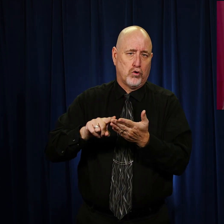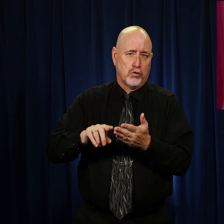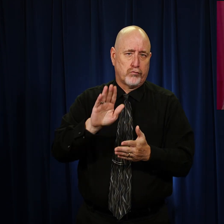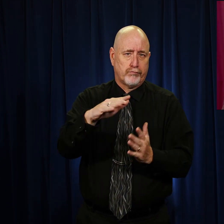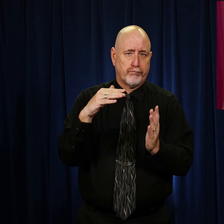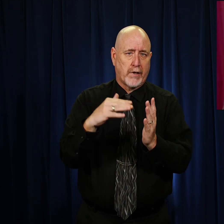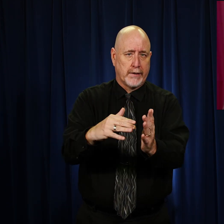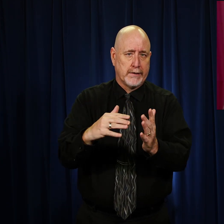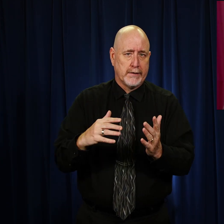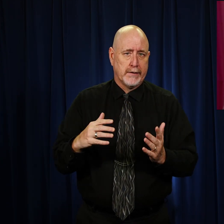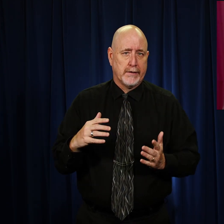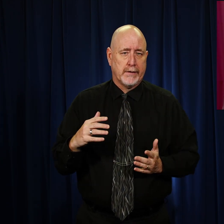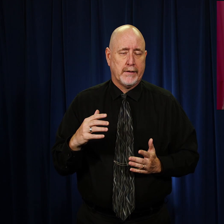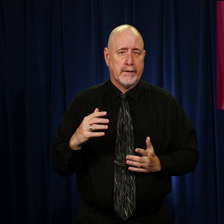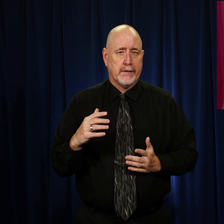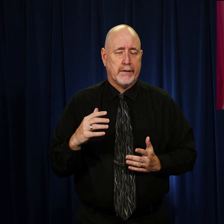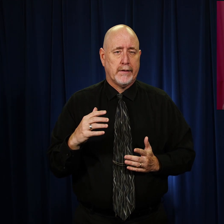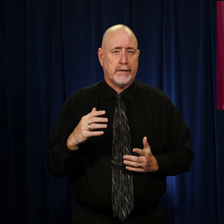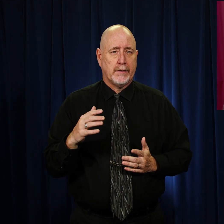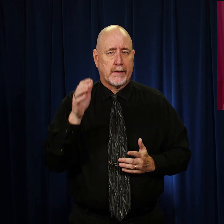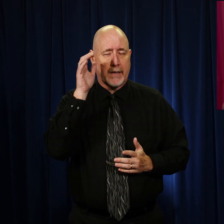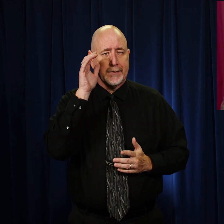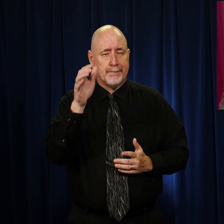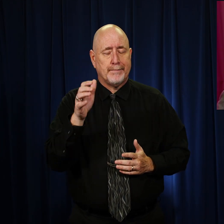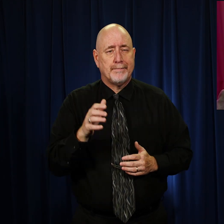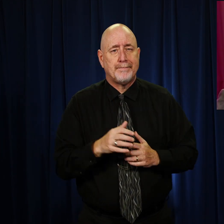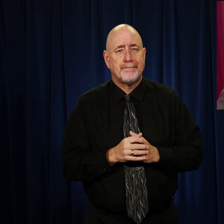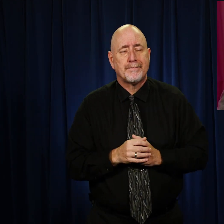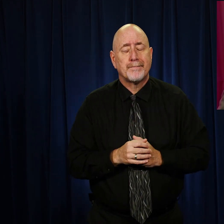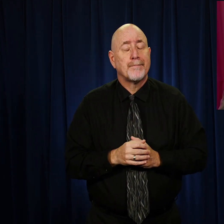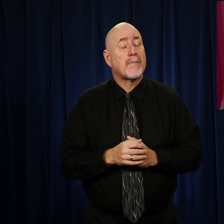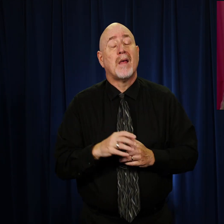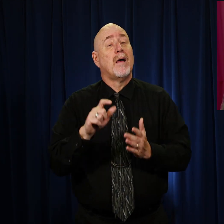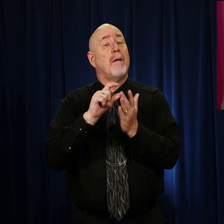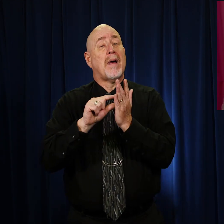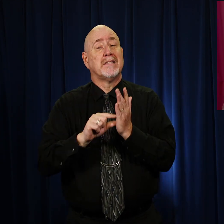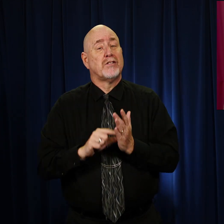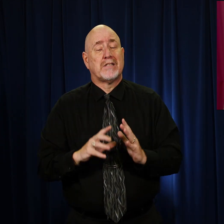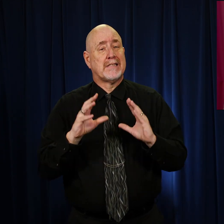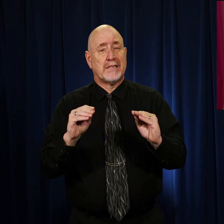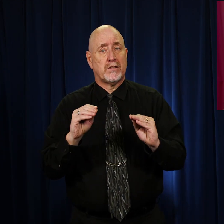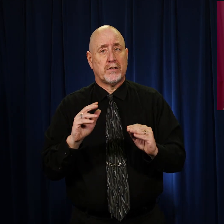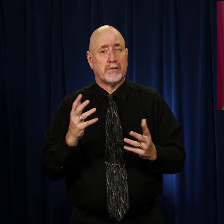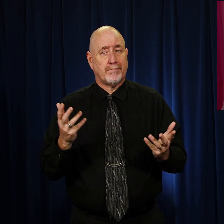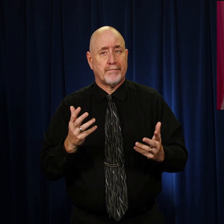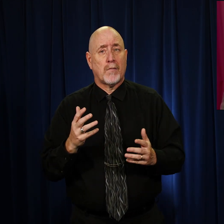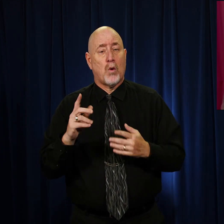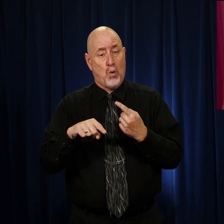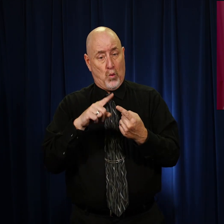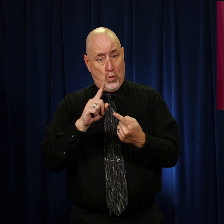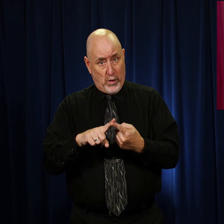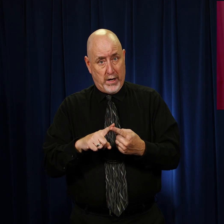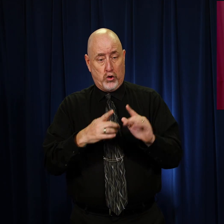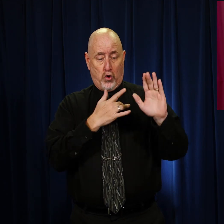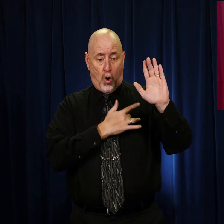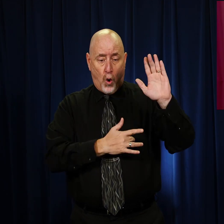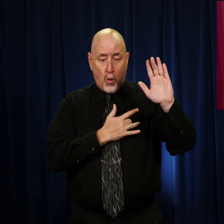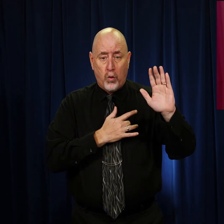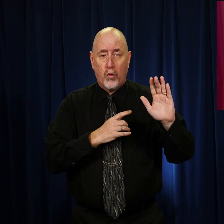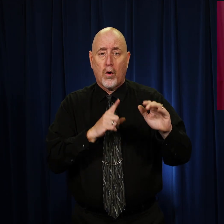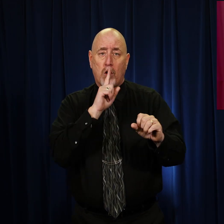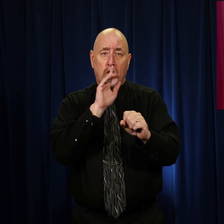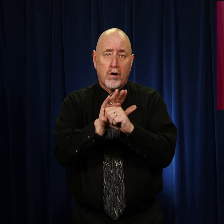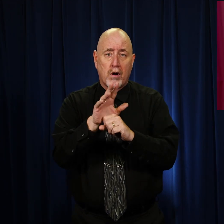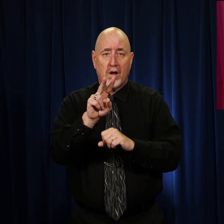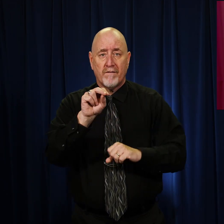your study on this particular concept. What these passages are teaching us is that when you make an oath or when you